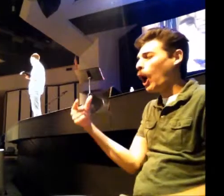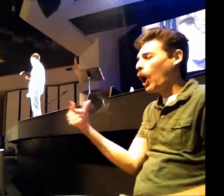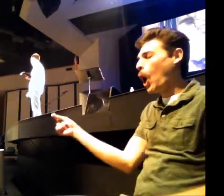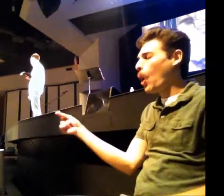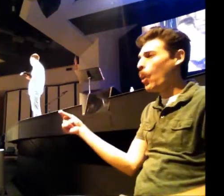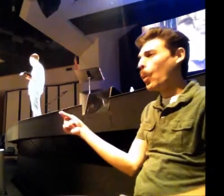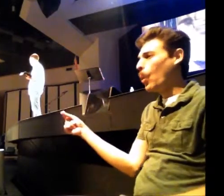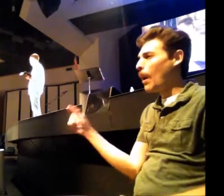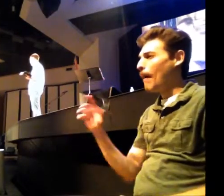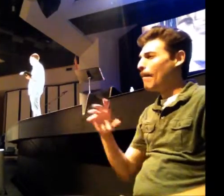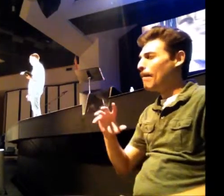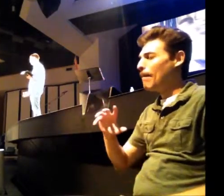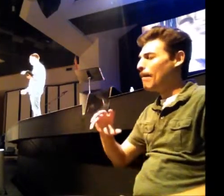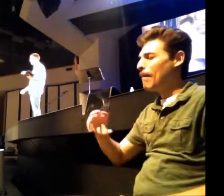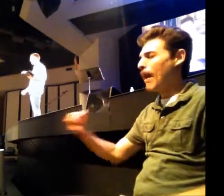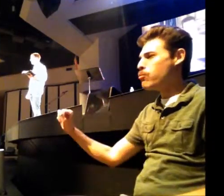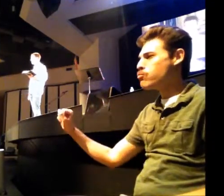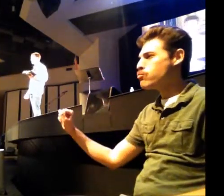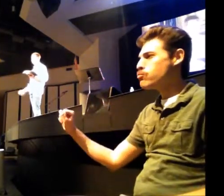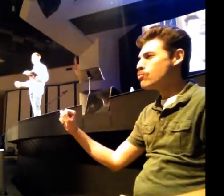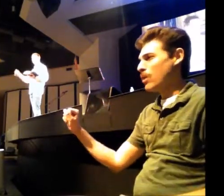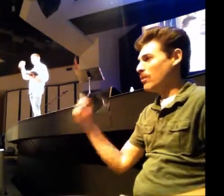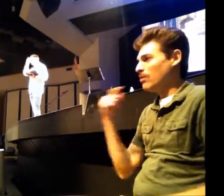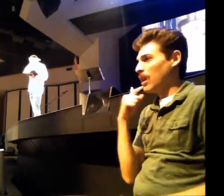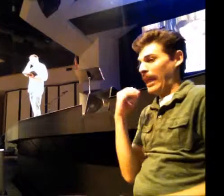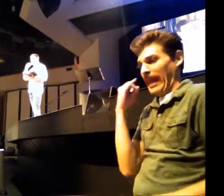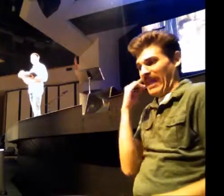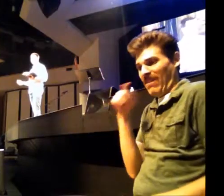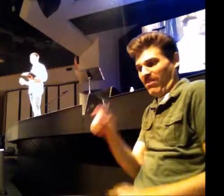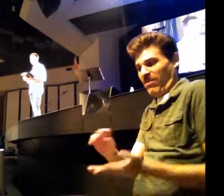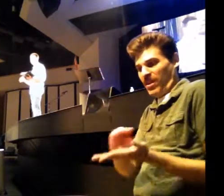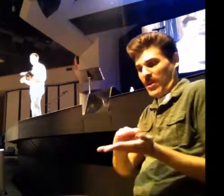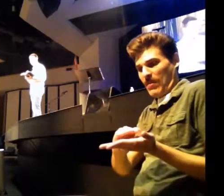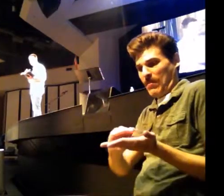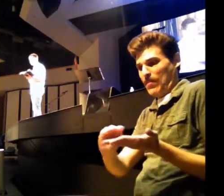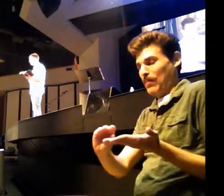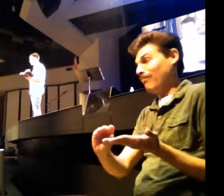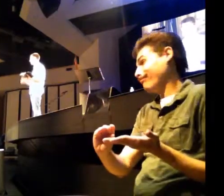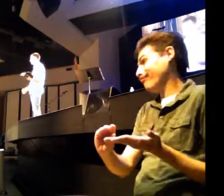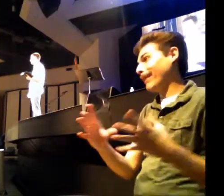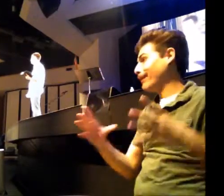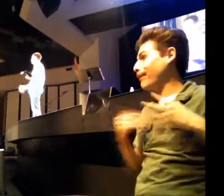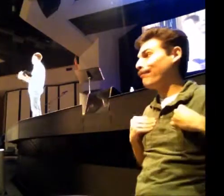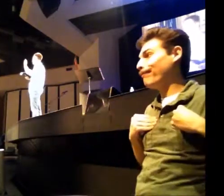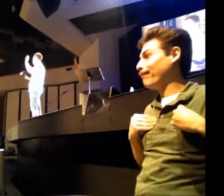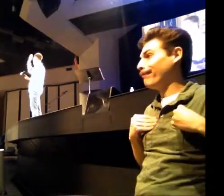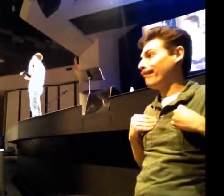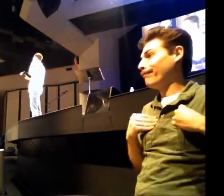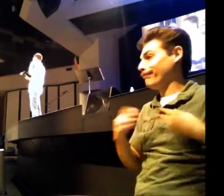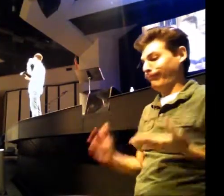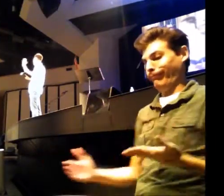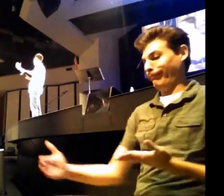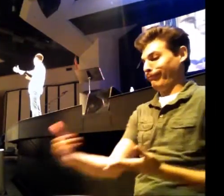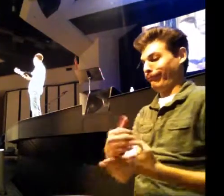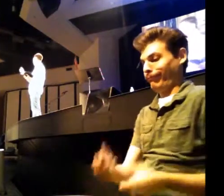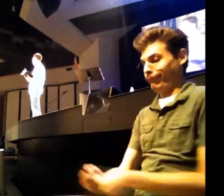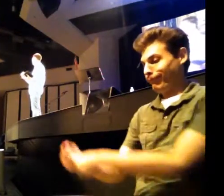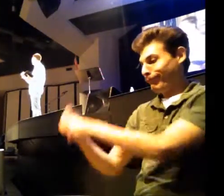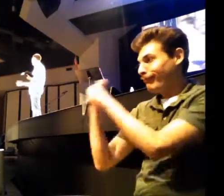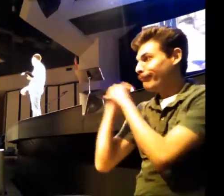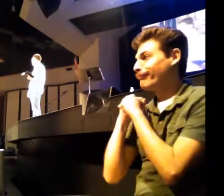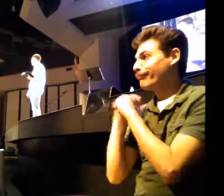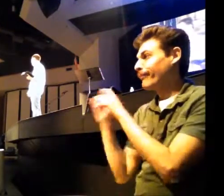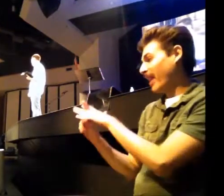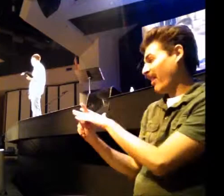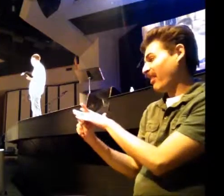you've made, bold that it is, and you say, well, if that's all I got, that's all I got. And you put it upon your shoulder and your cloak, just like they did, and you march out of Egypt for